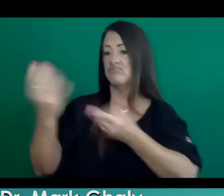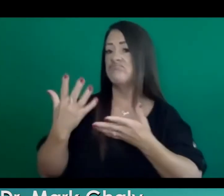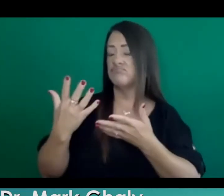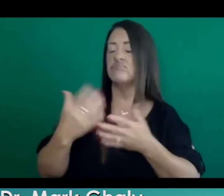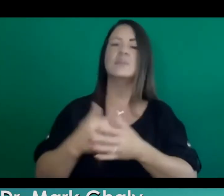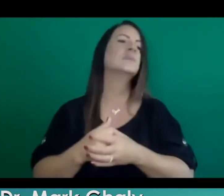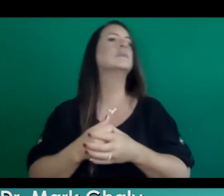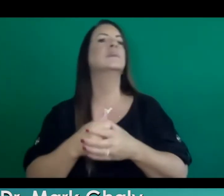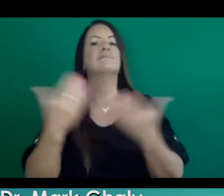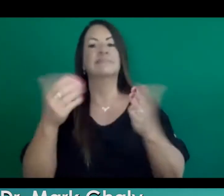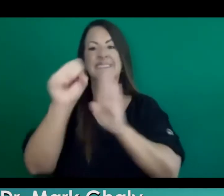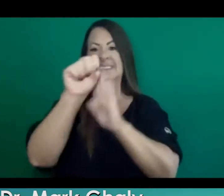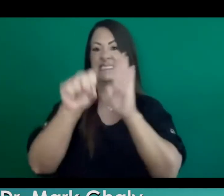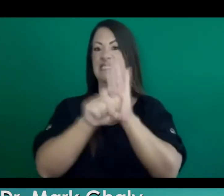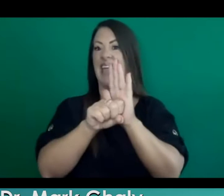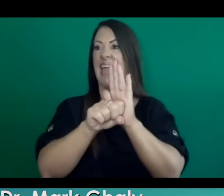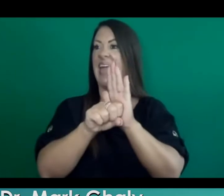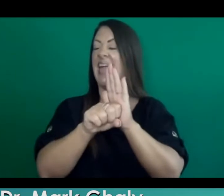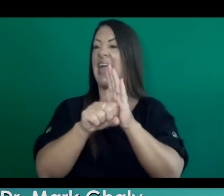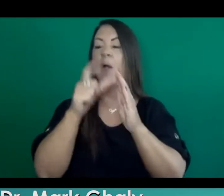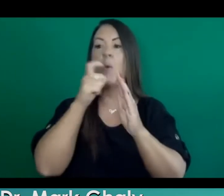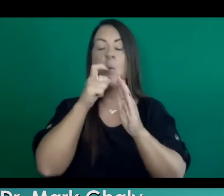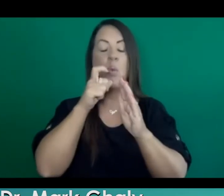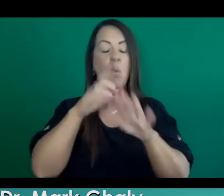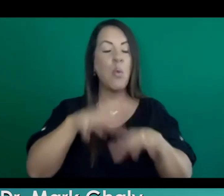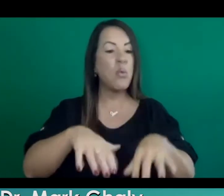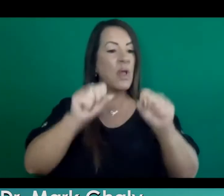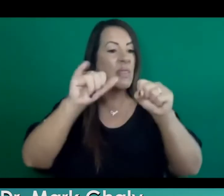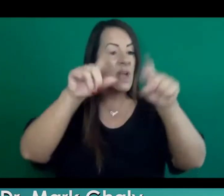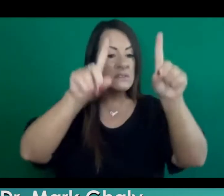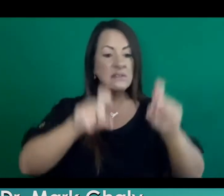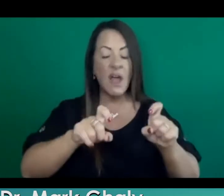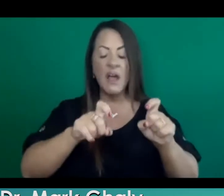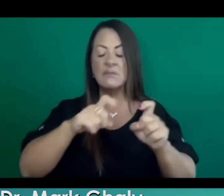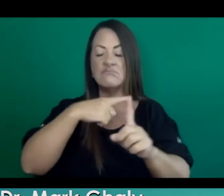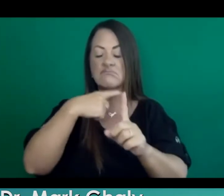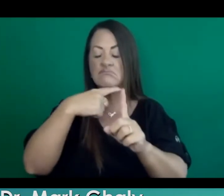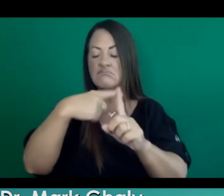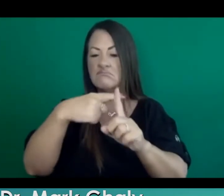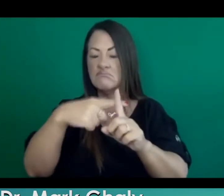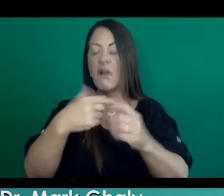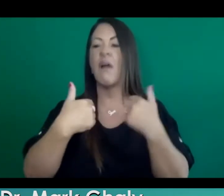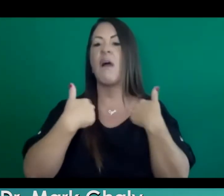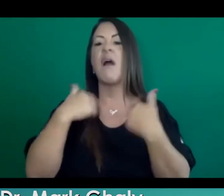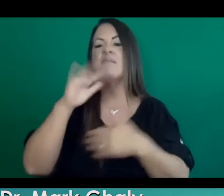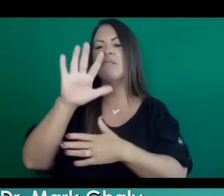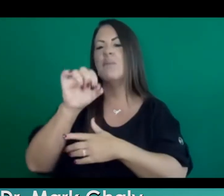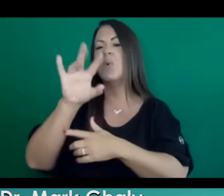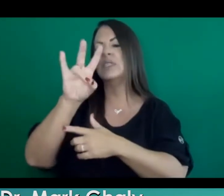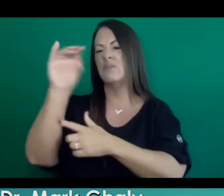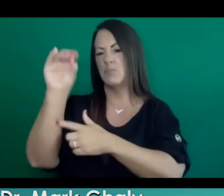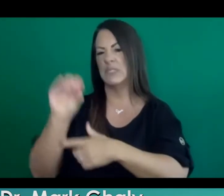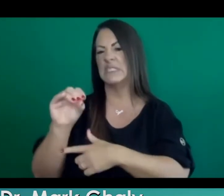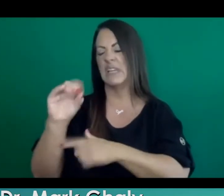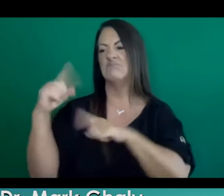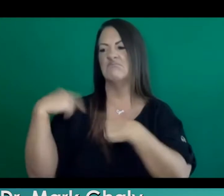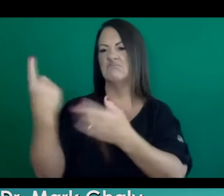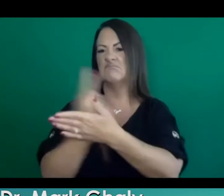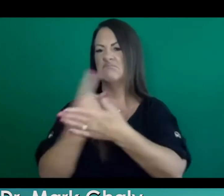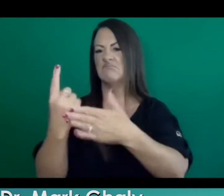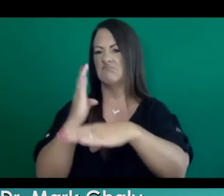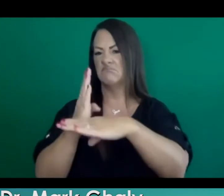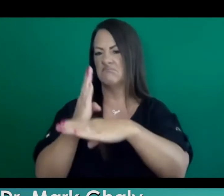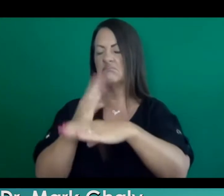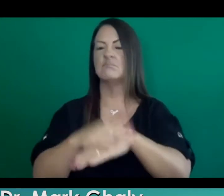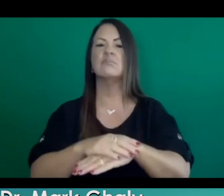state's test positivity, again, the aggregate number, is 5.7% over 7 days and